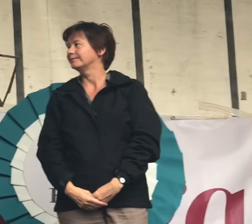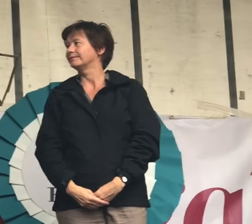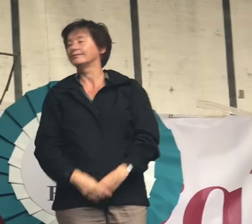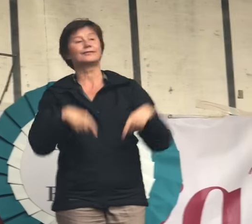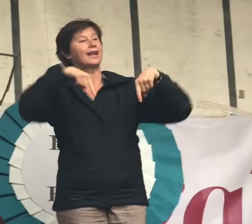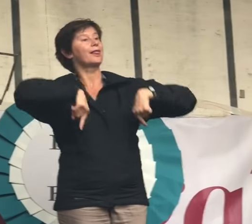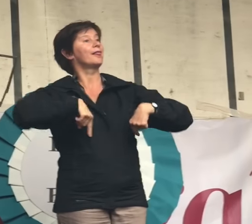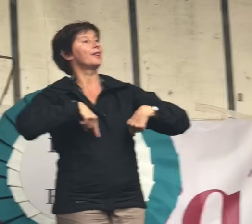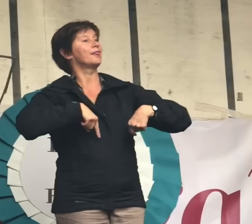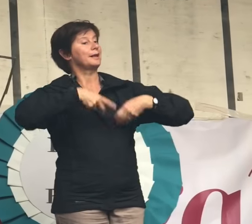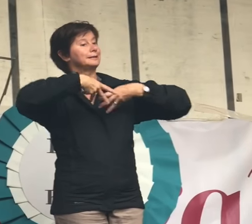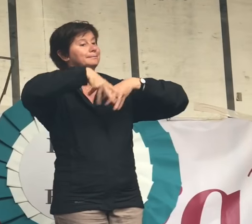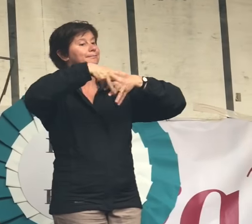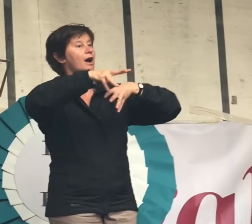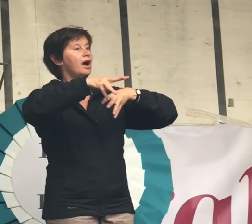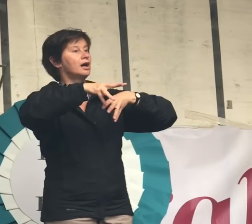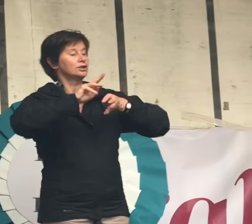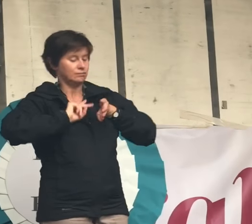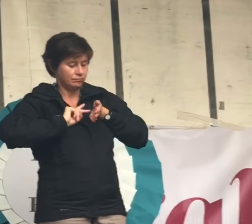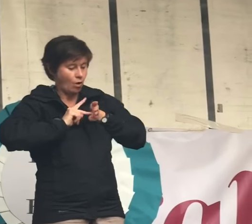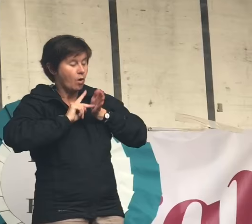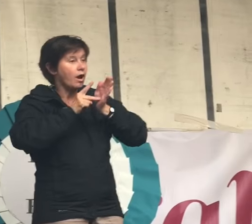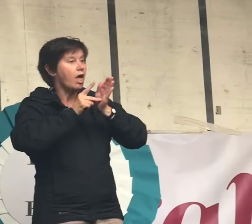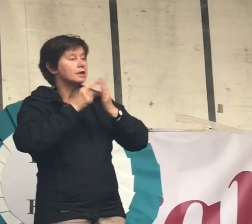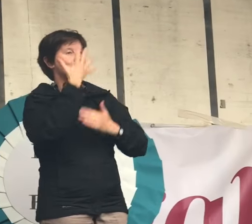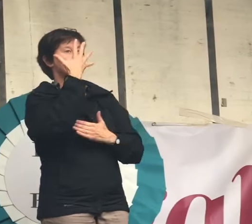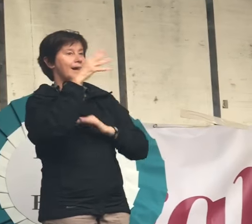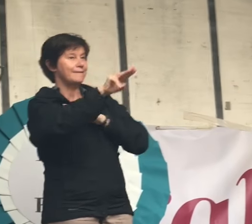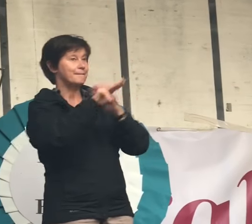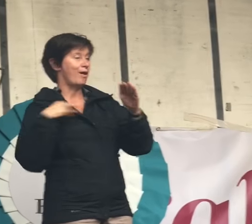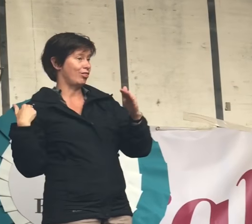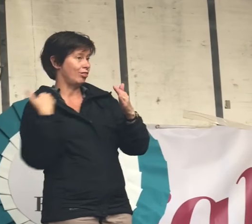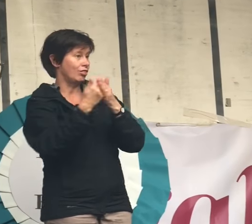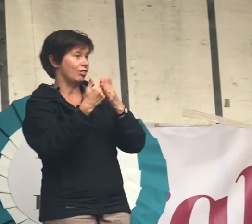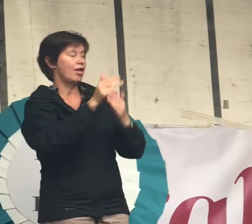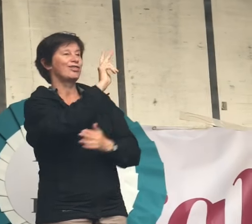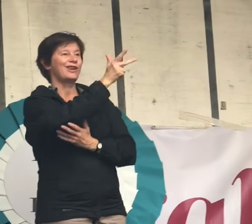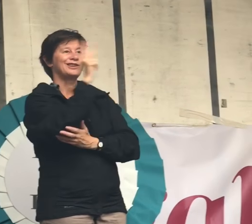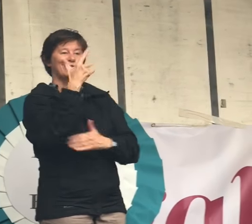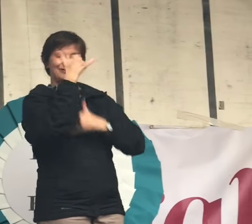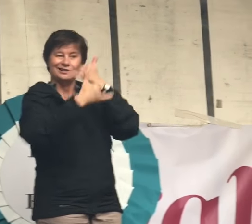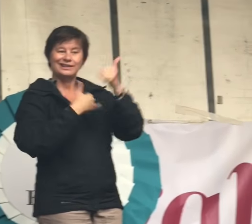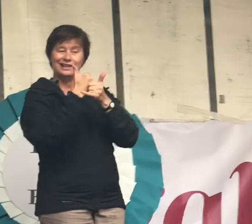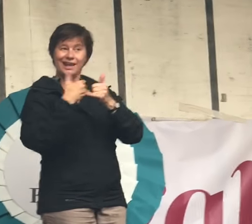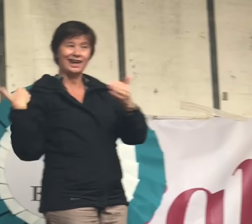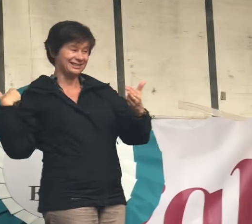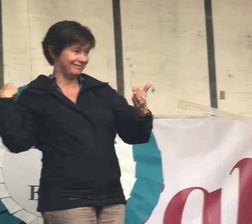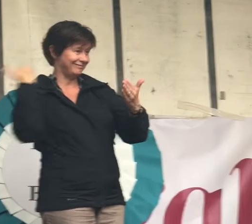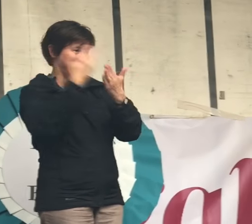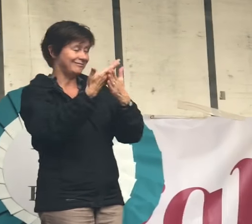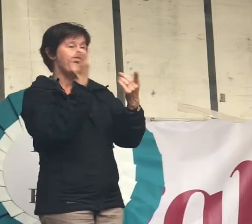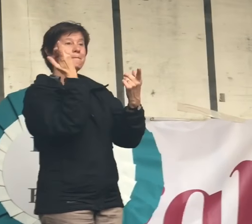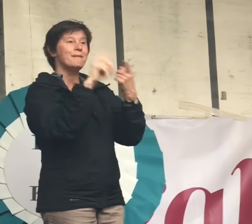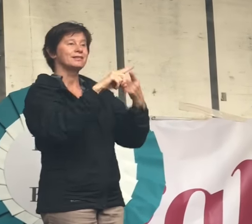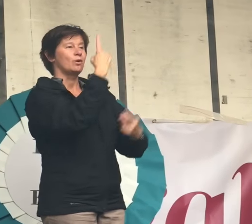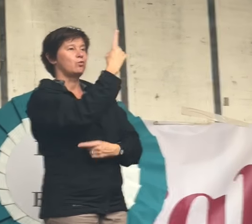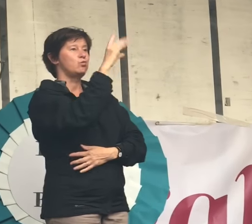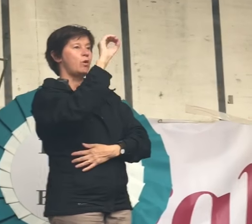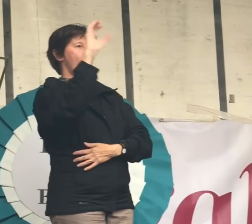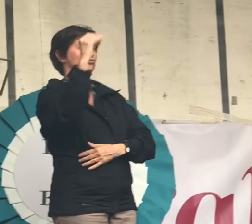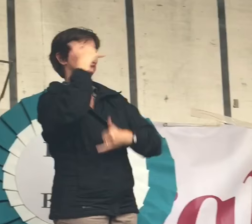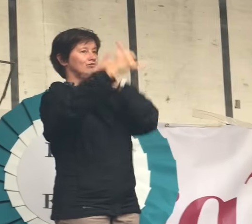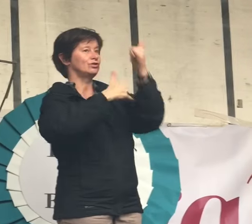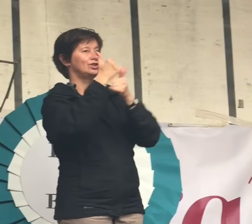This march has been 5 months in the making, 33 years in the making, and 100 years in the making.